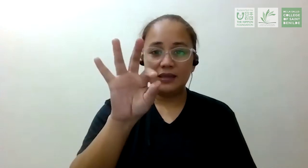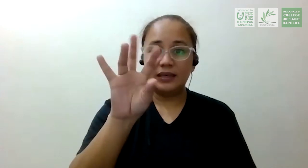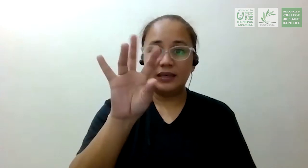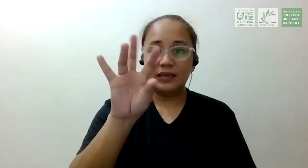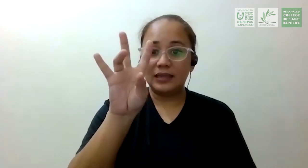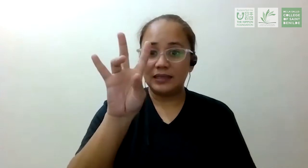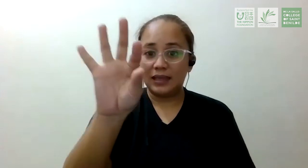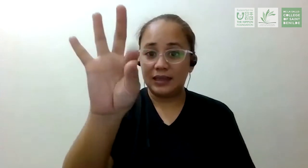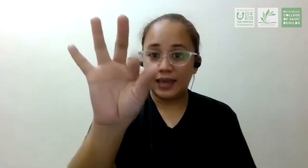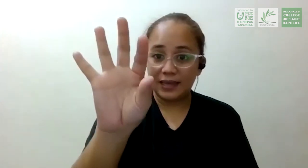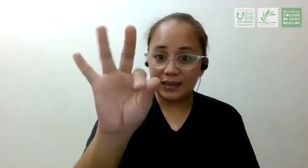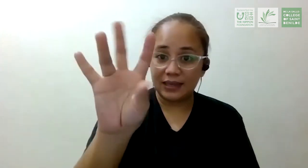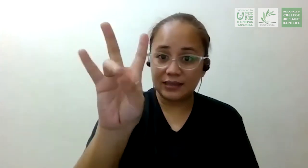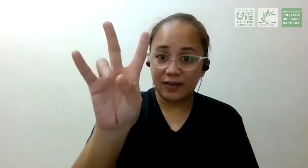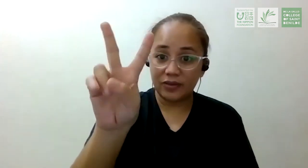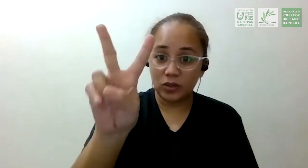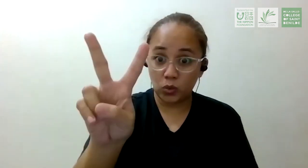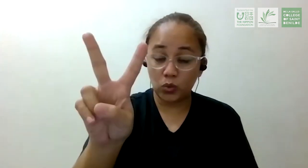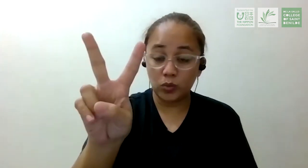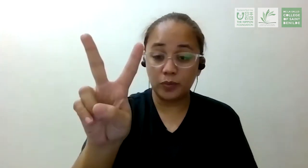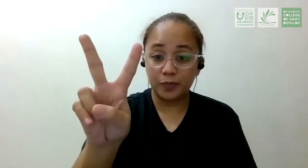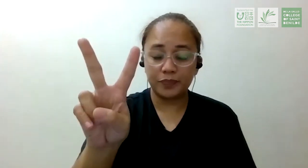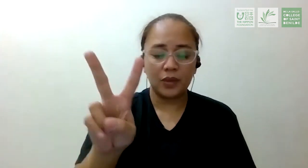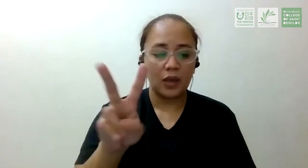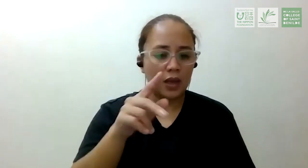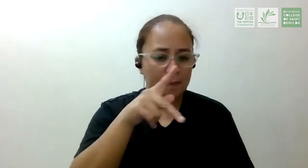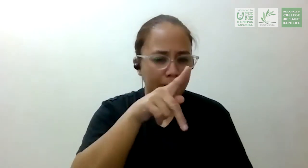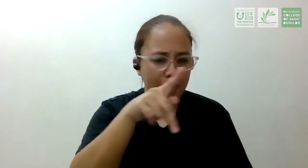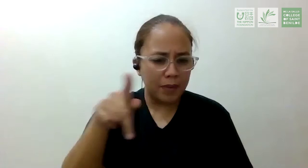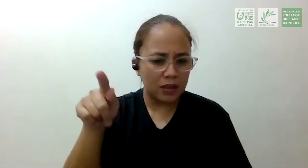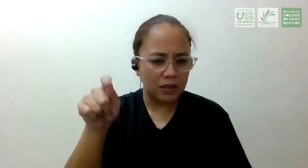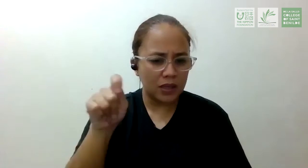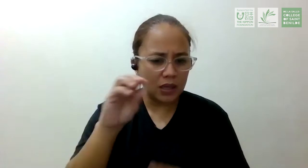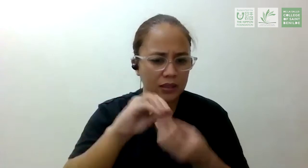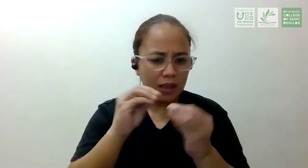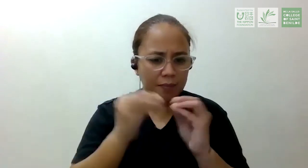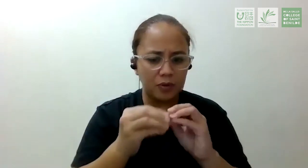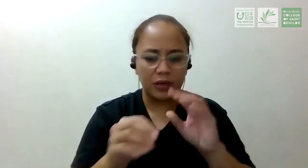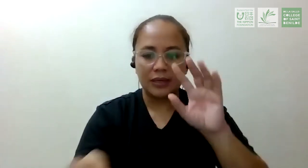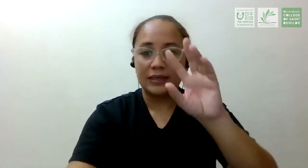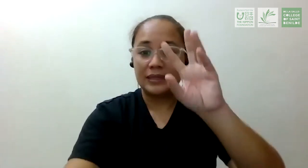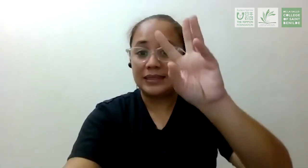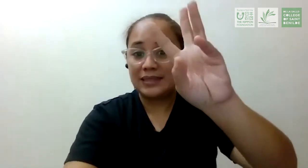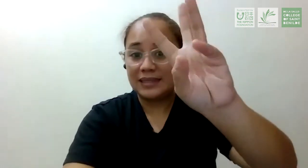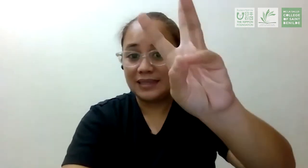(1972). This is on slide number 63.